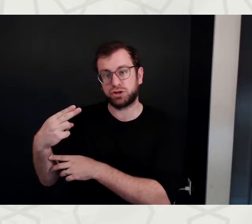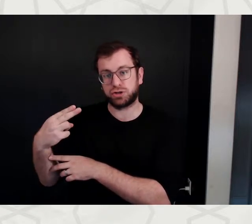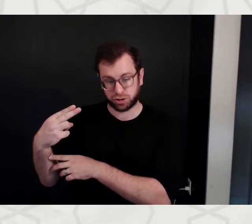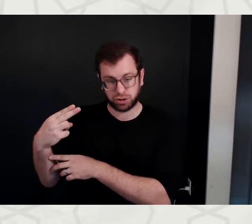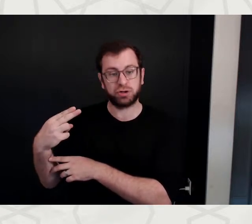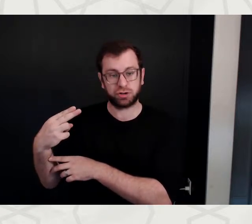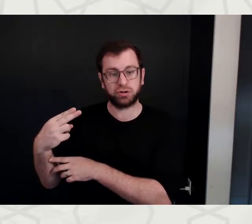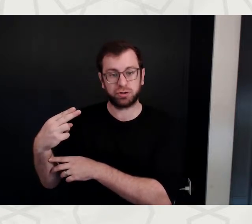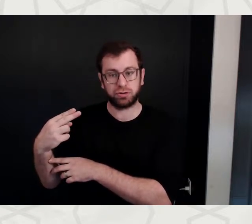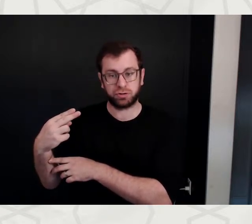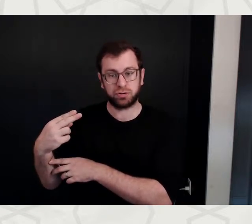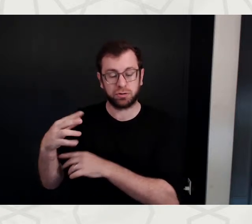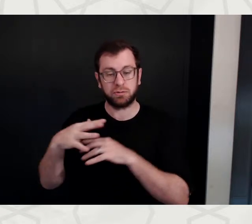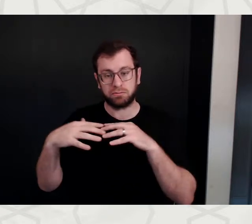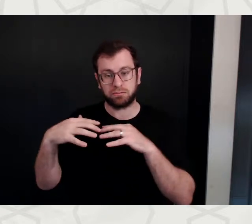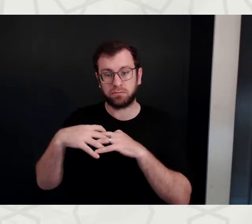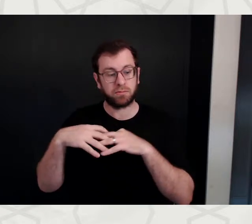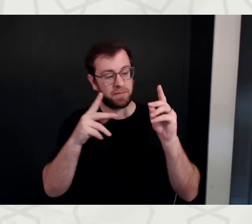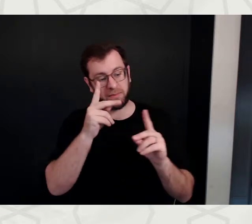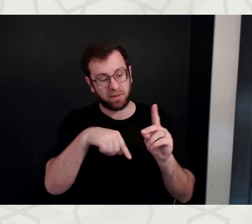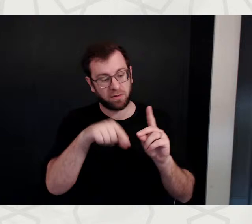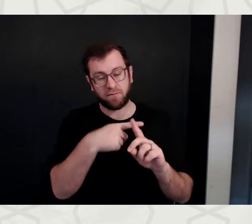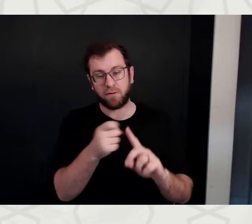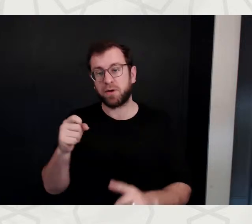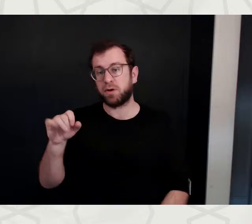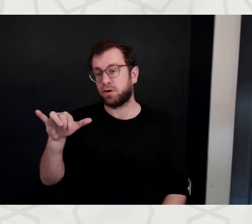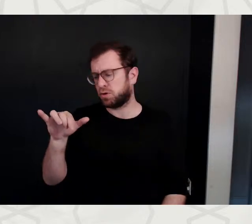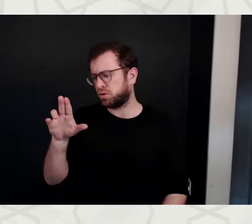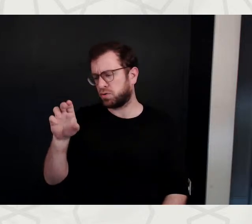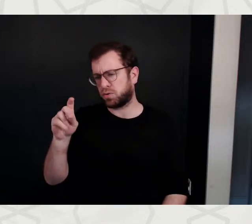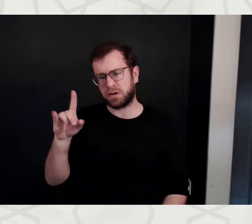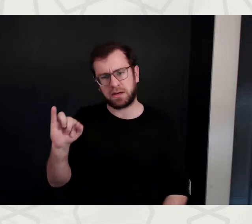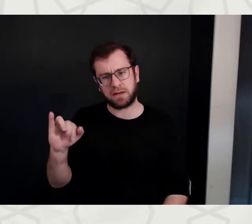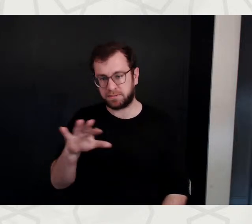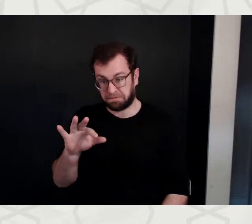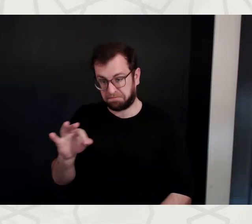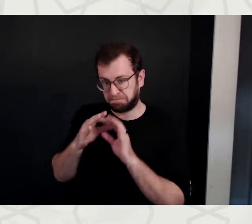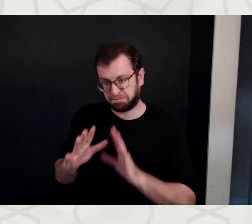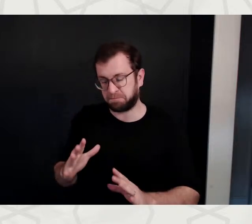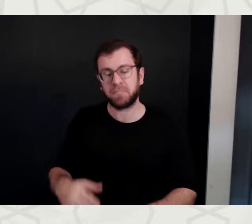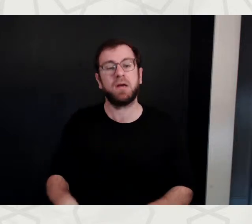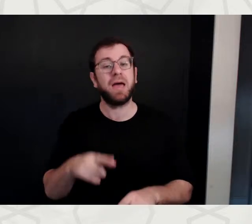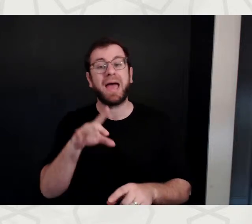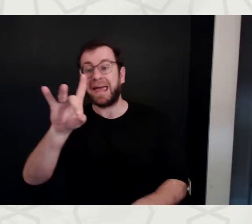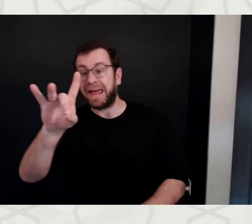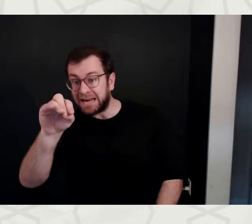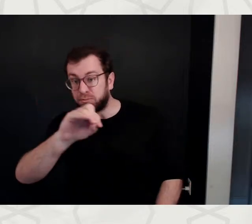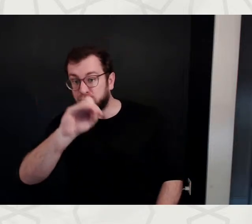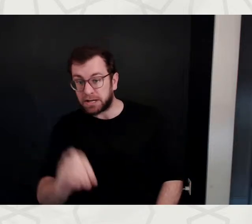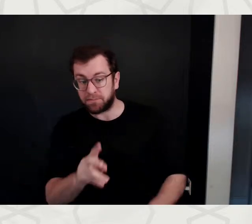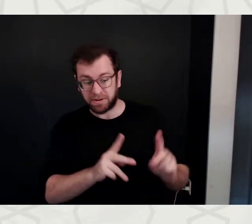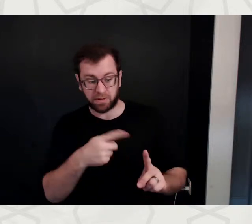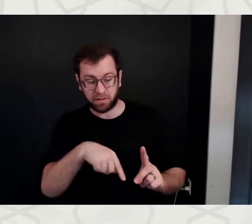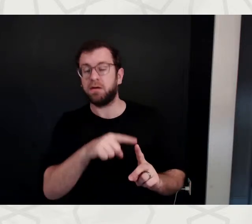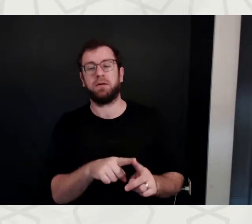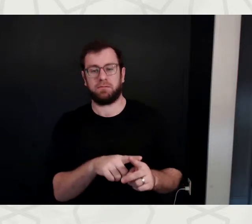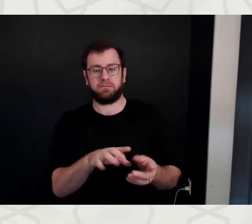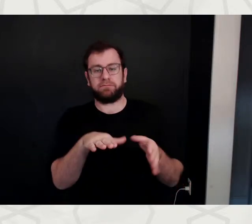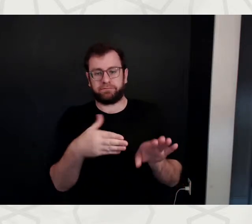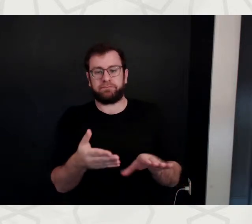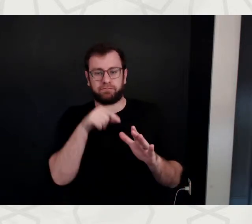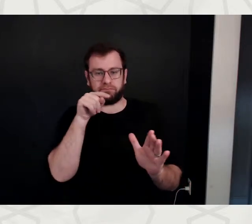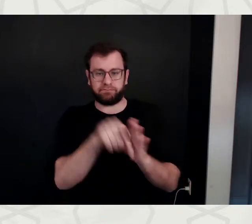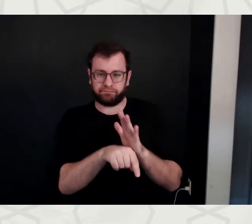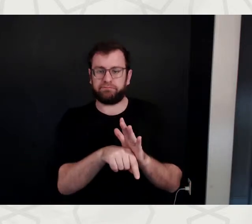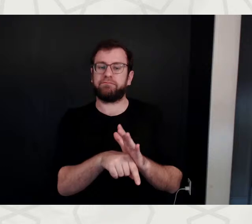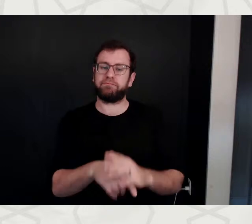of the Yuki and others were massacred. 80% of the native indigenous people in that area